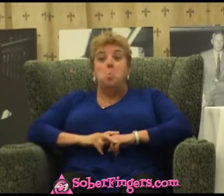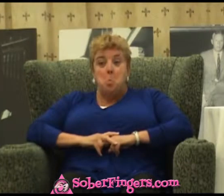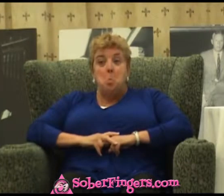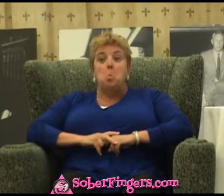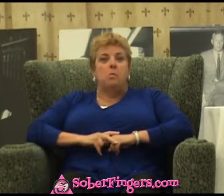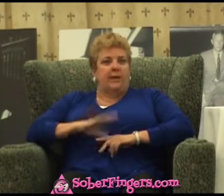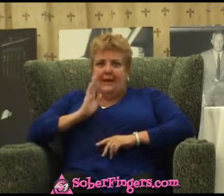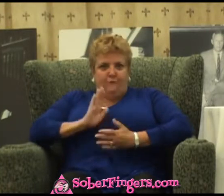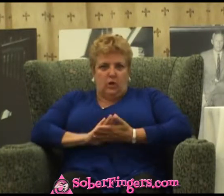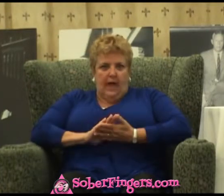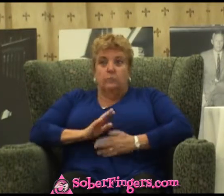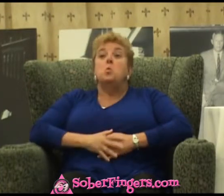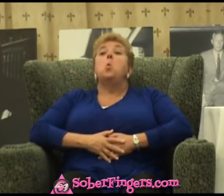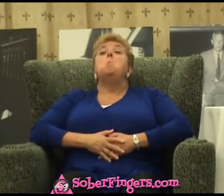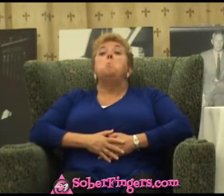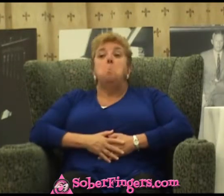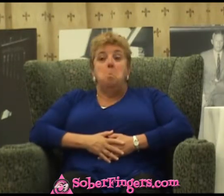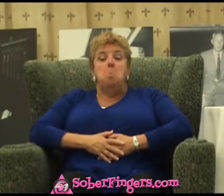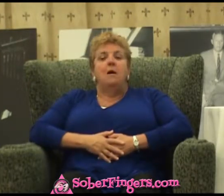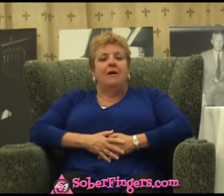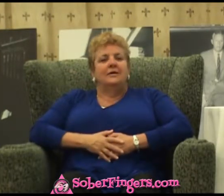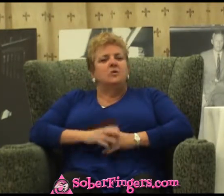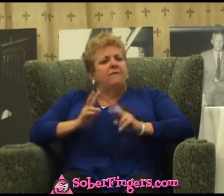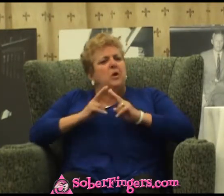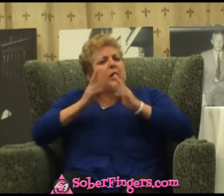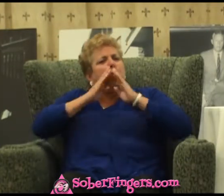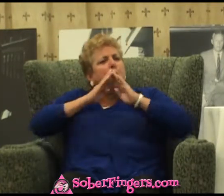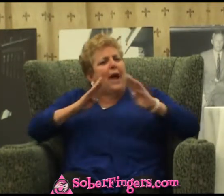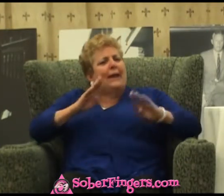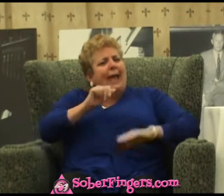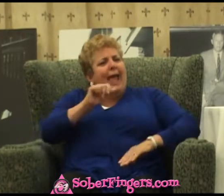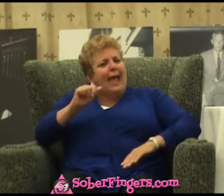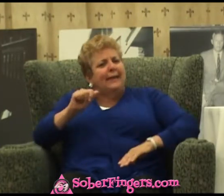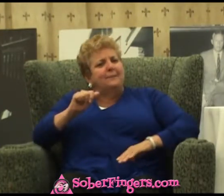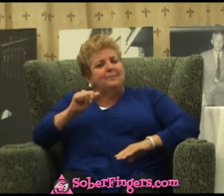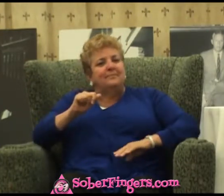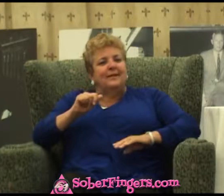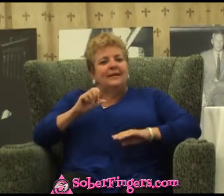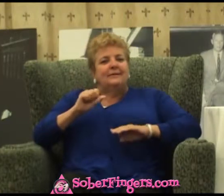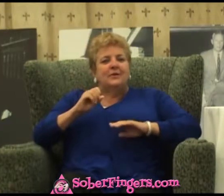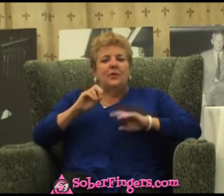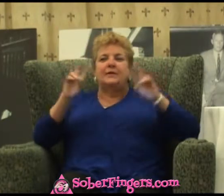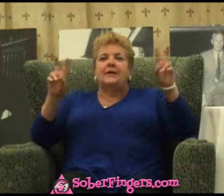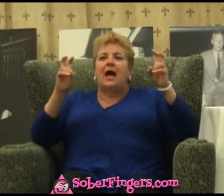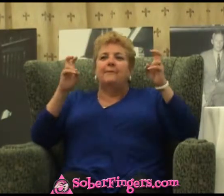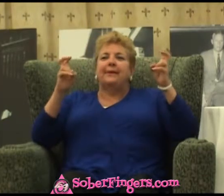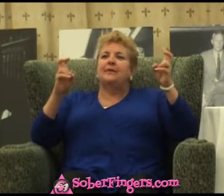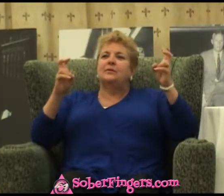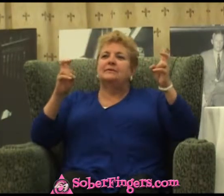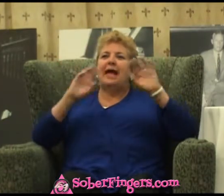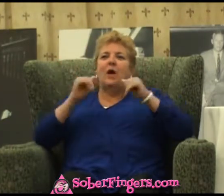that made the room a little quieter, but there I was, and they were all happy, and the topic was, how was your week? And I didn't have a very good week,